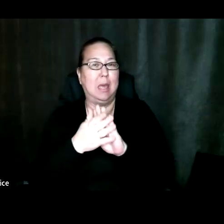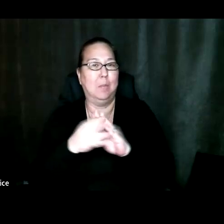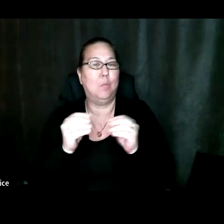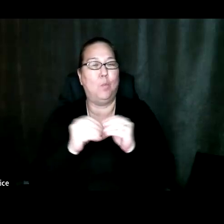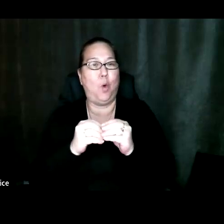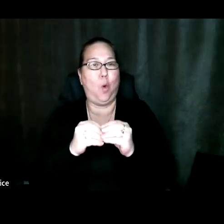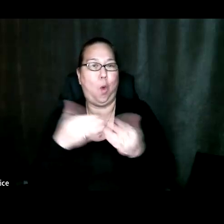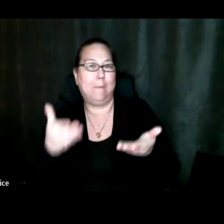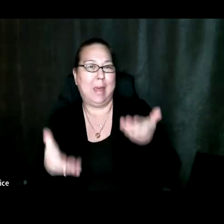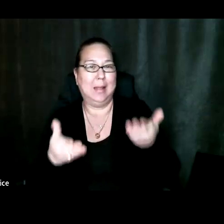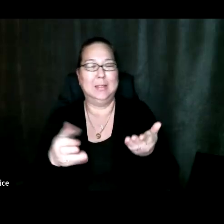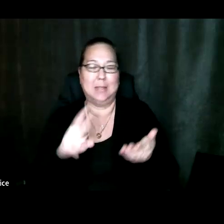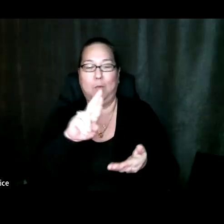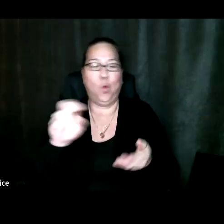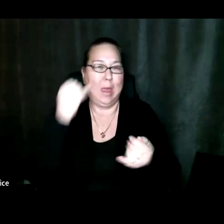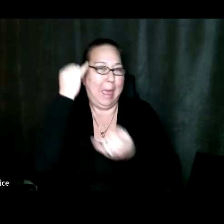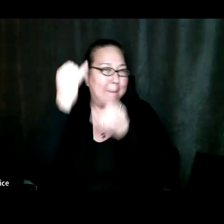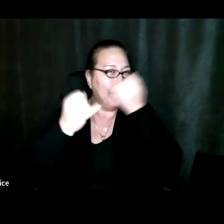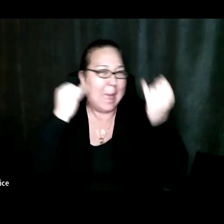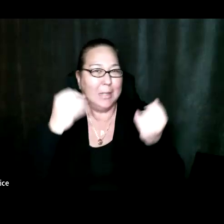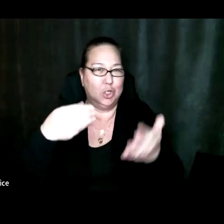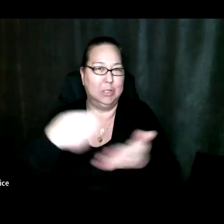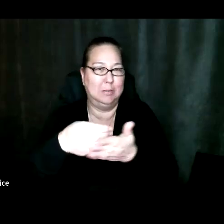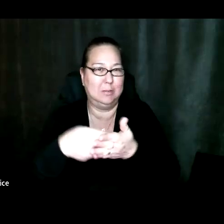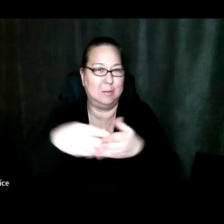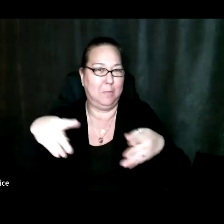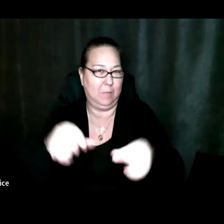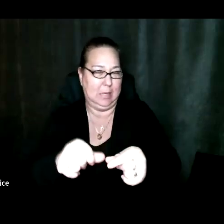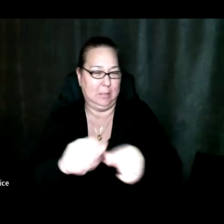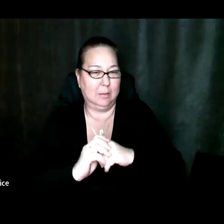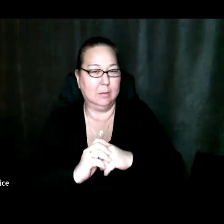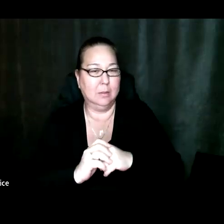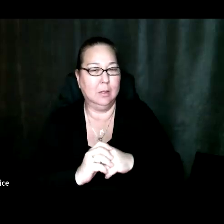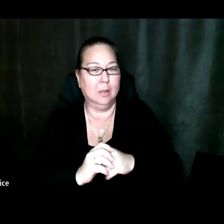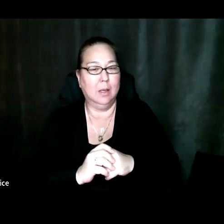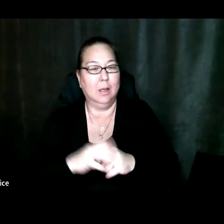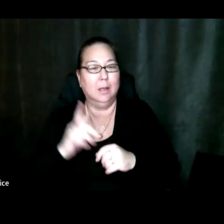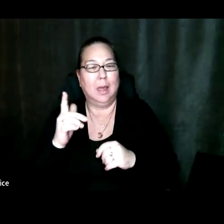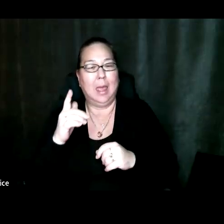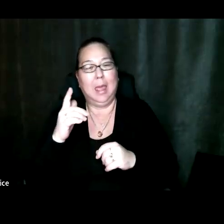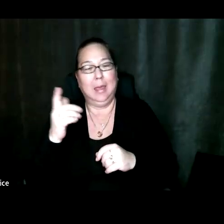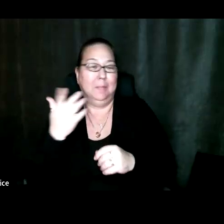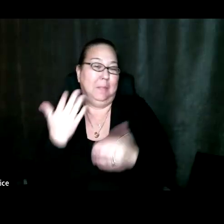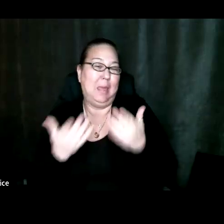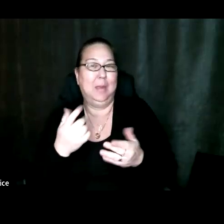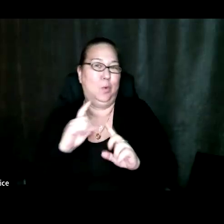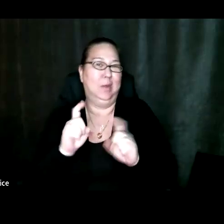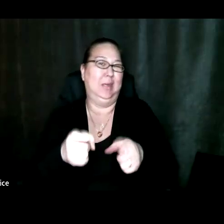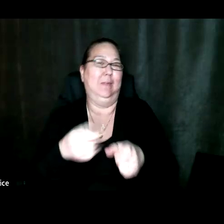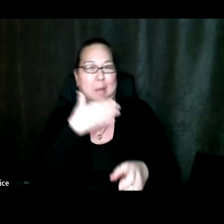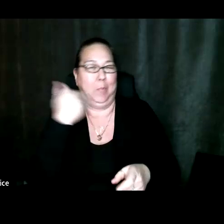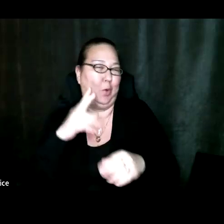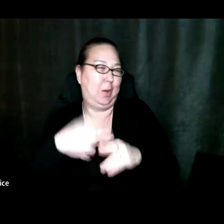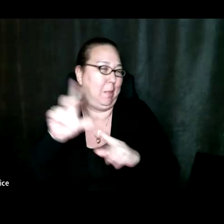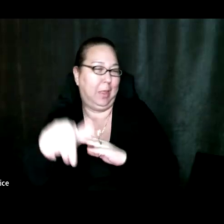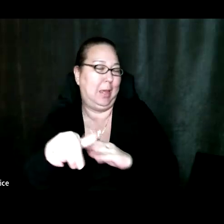funding world. And I have gotten feedback from multiple people that we need a better name. So there'll be a separate conversation about workshopping that. So let me carry that